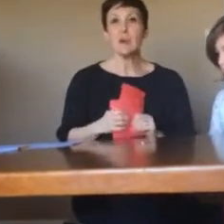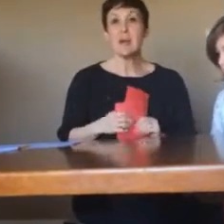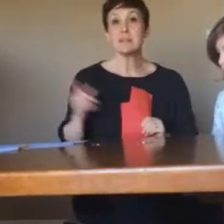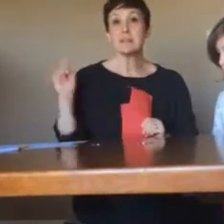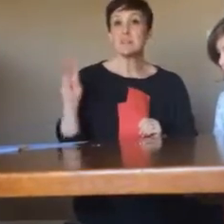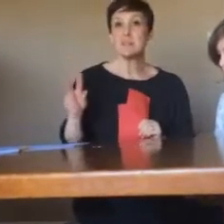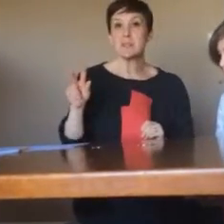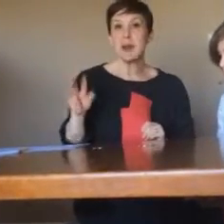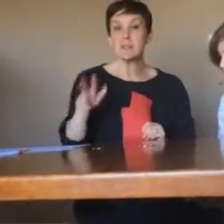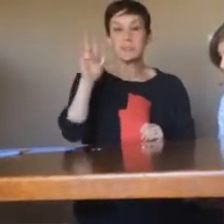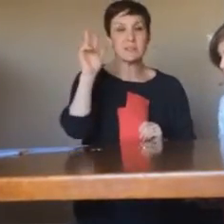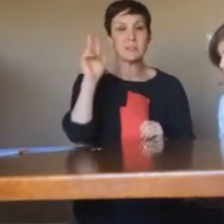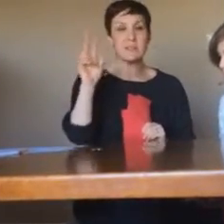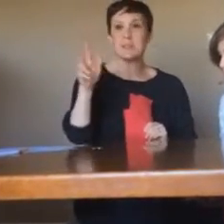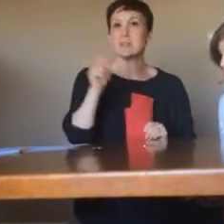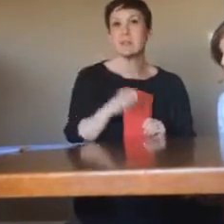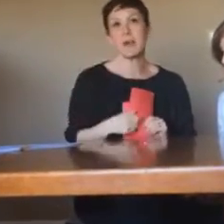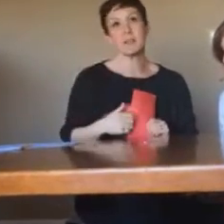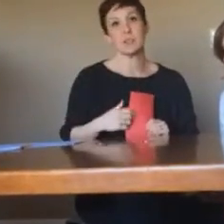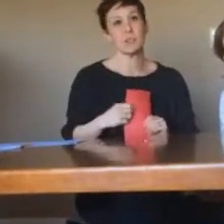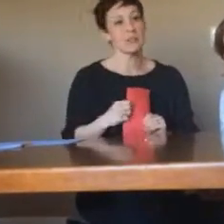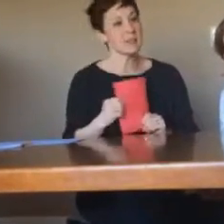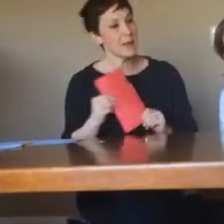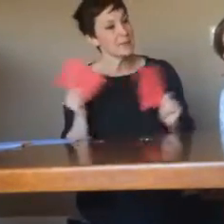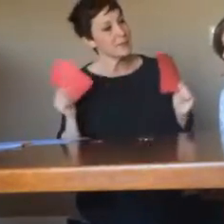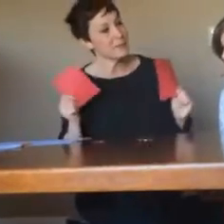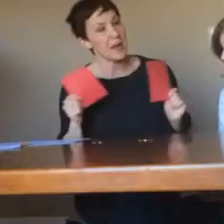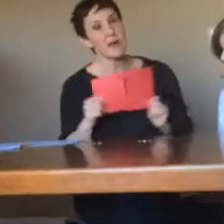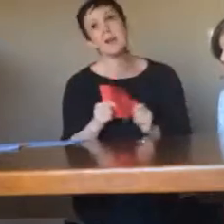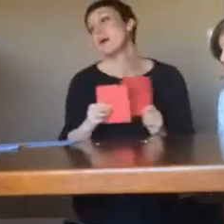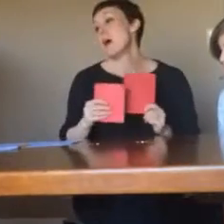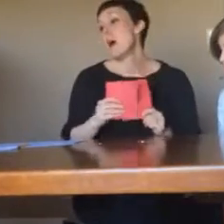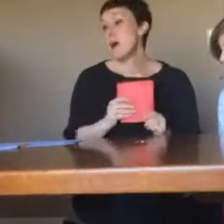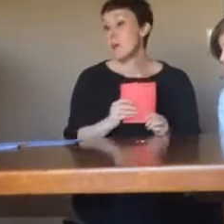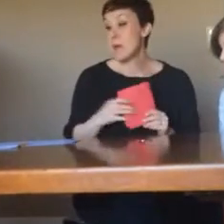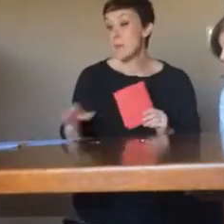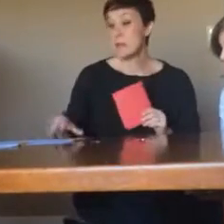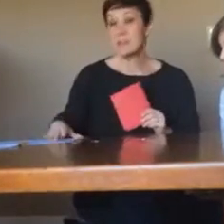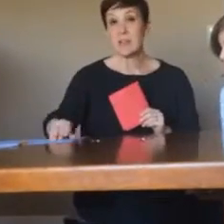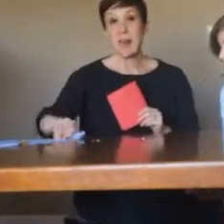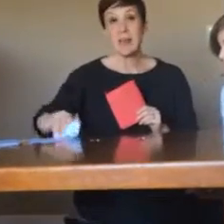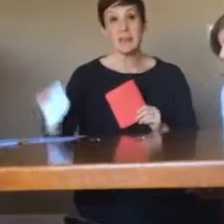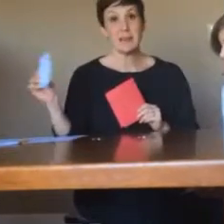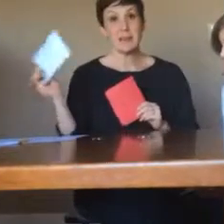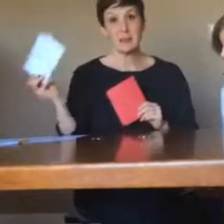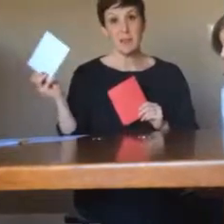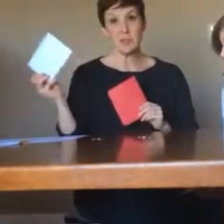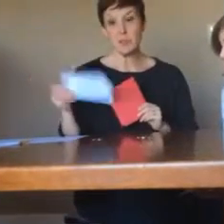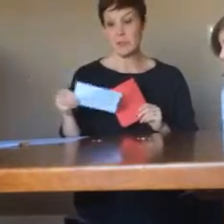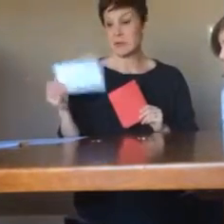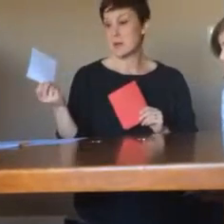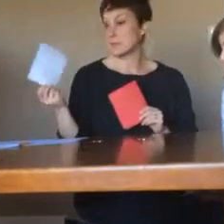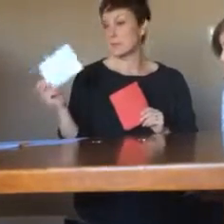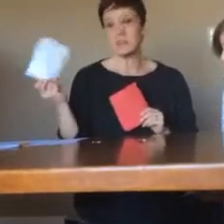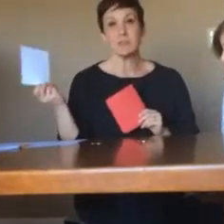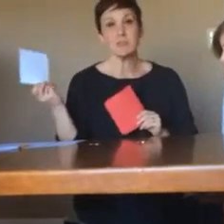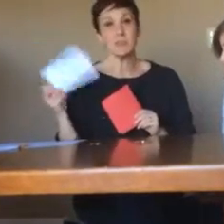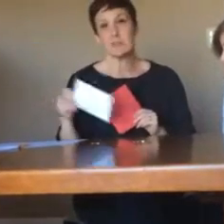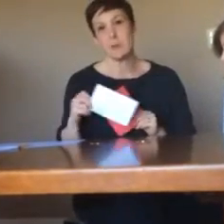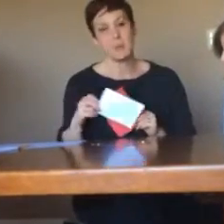Okay, so she's easily matched 3 times of red. I'm ready to add a distractor with her, and I'm just going to use a piece of white